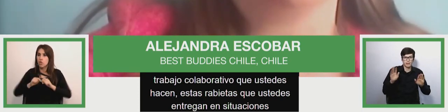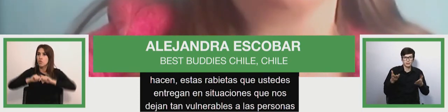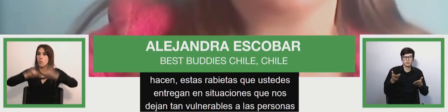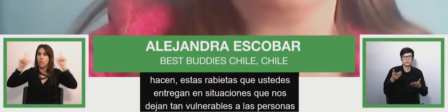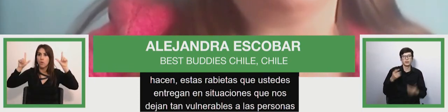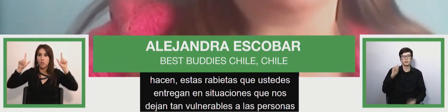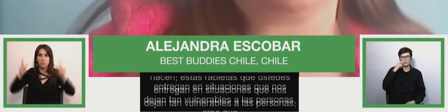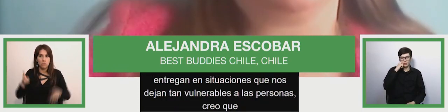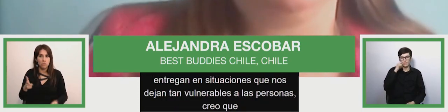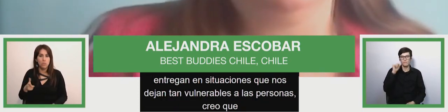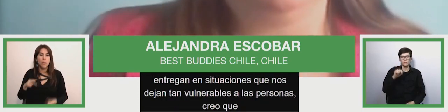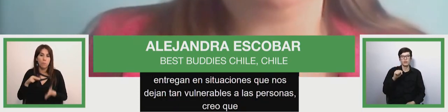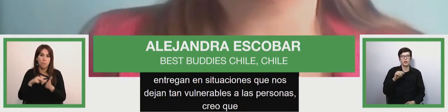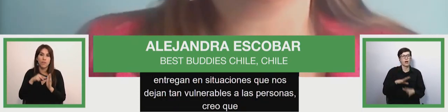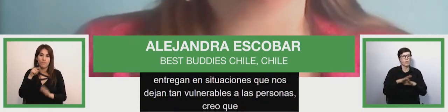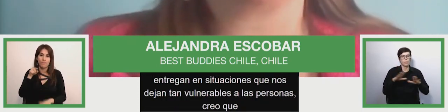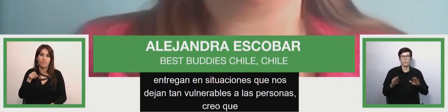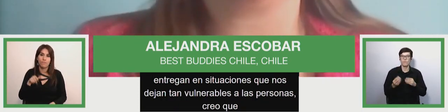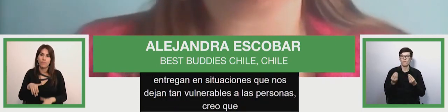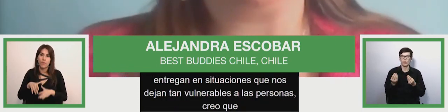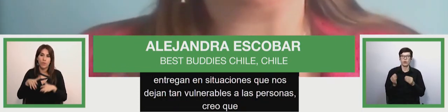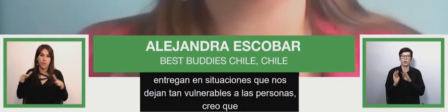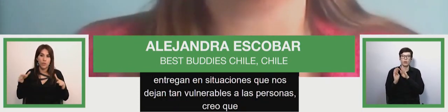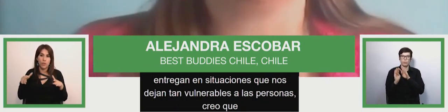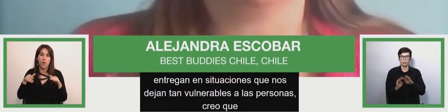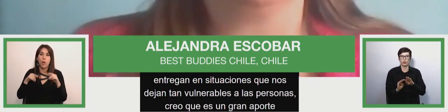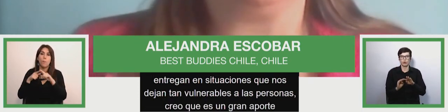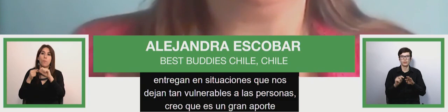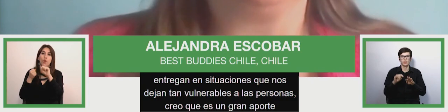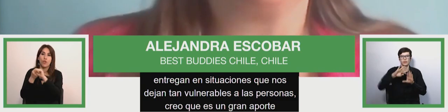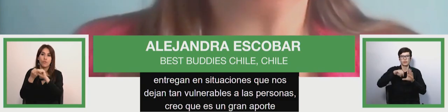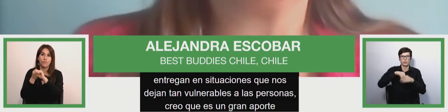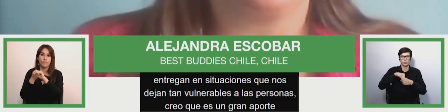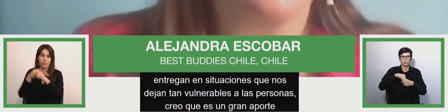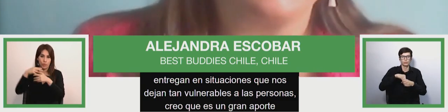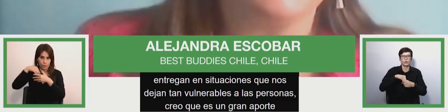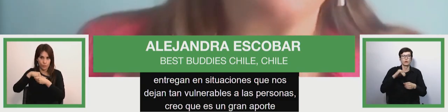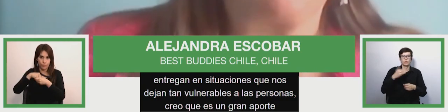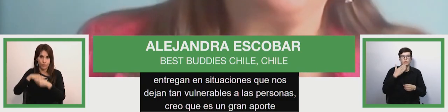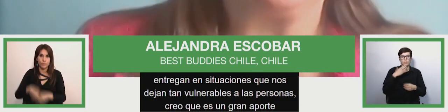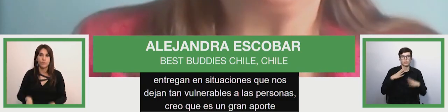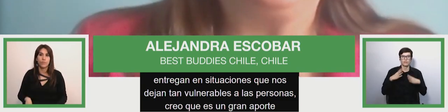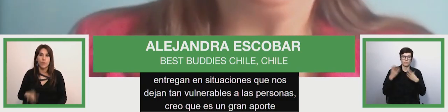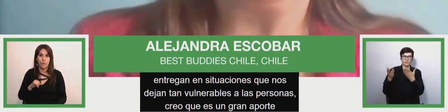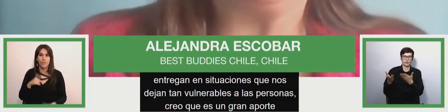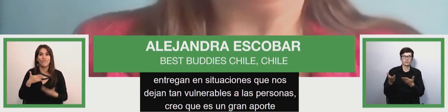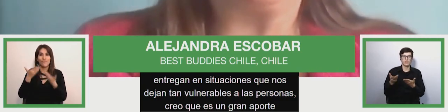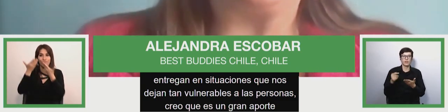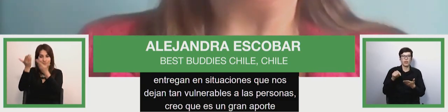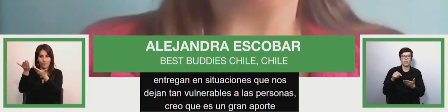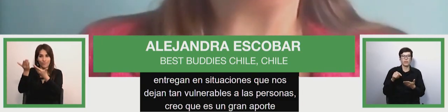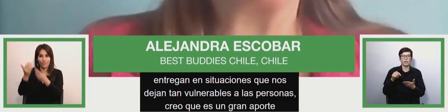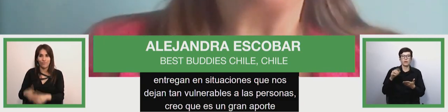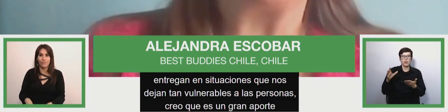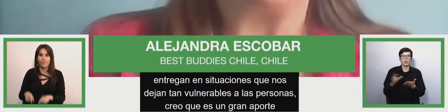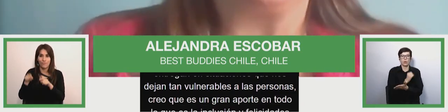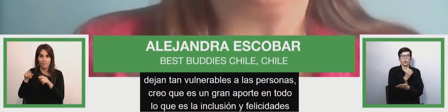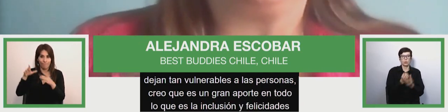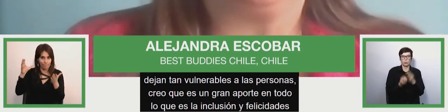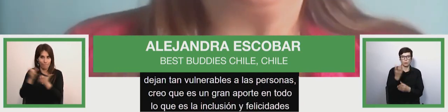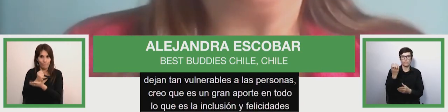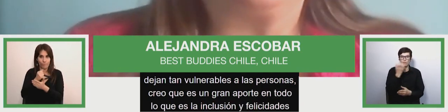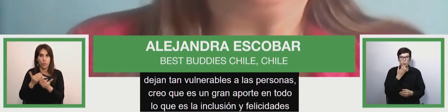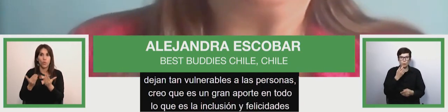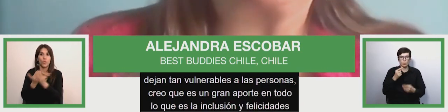you deliver for and and the situation leave us so vulnerable for two people is i think